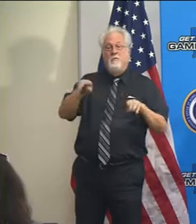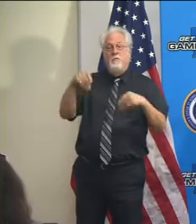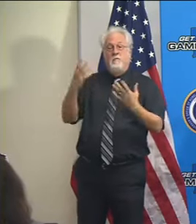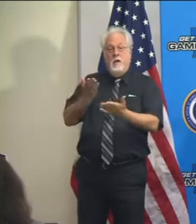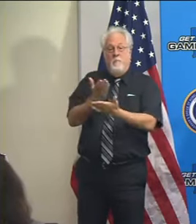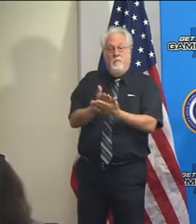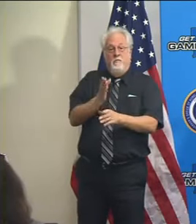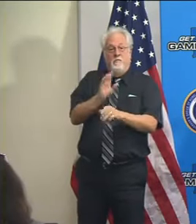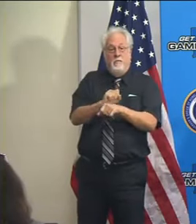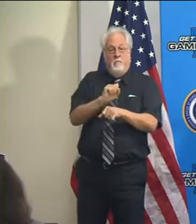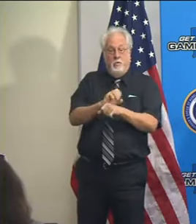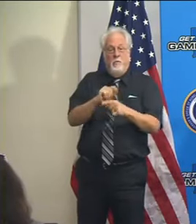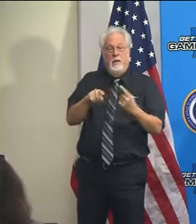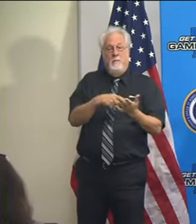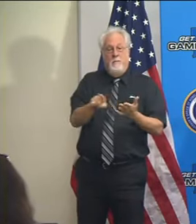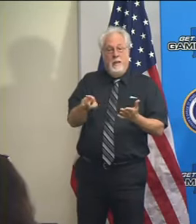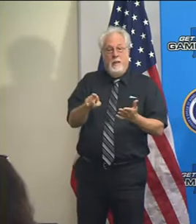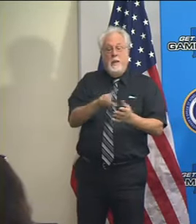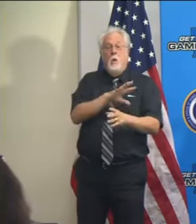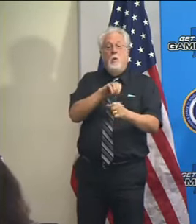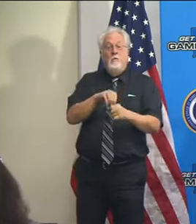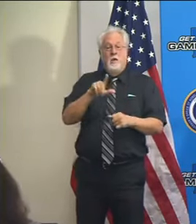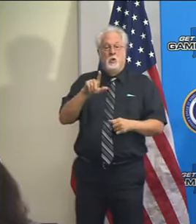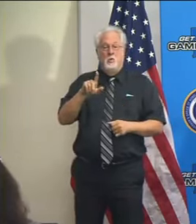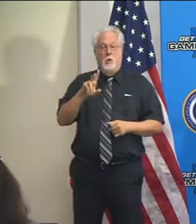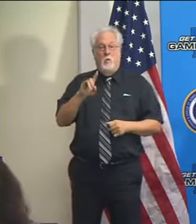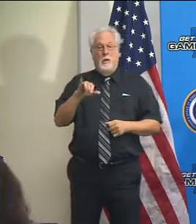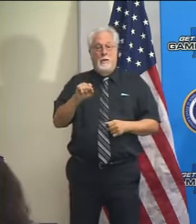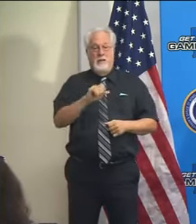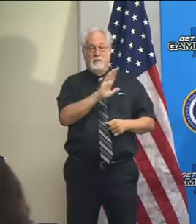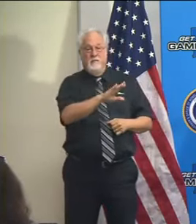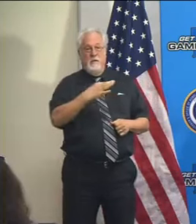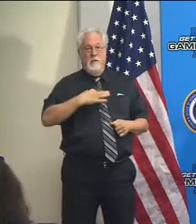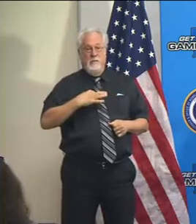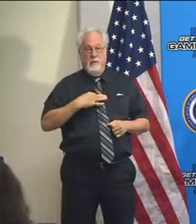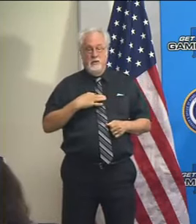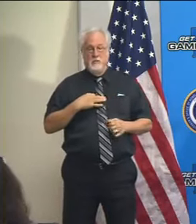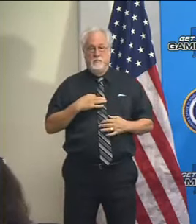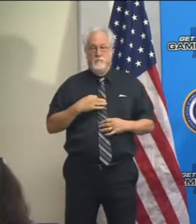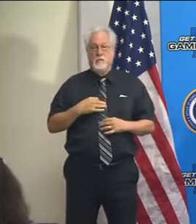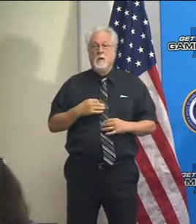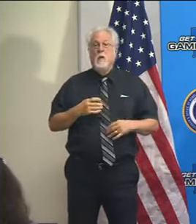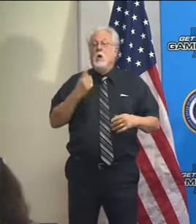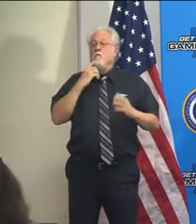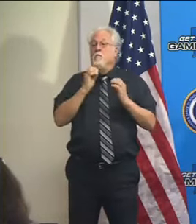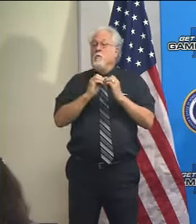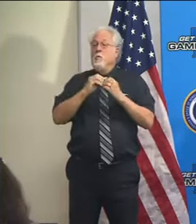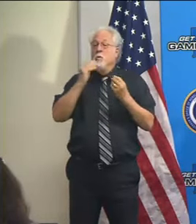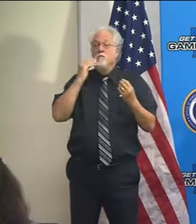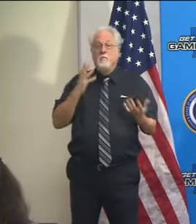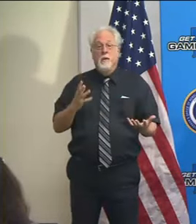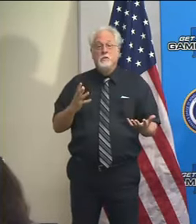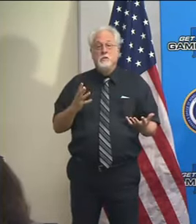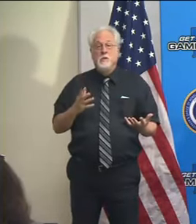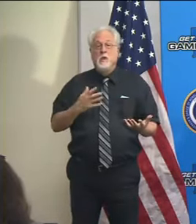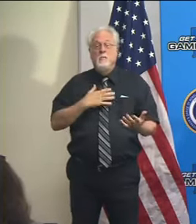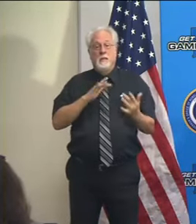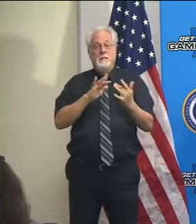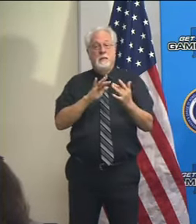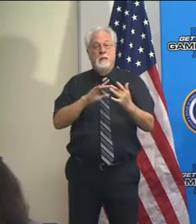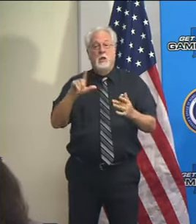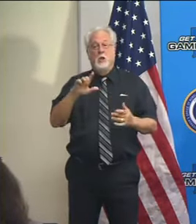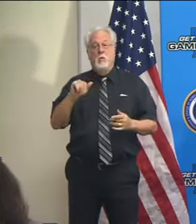of employment and wages within 21 days of their application. And for more information, please